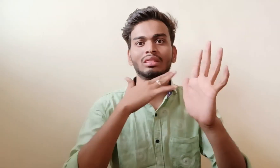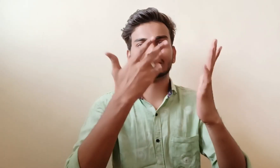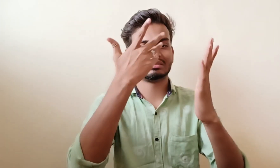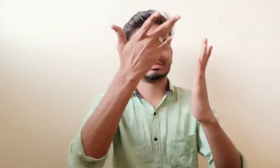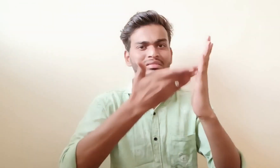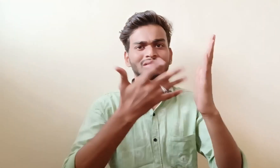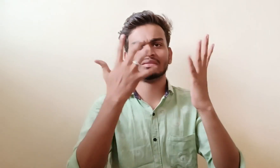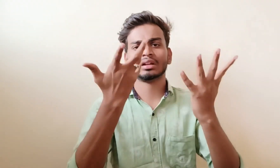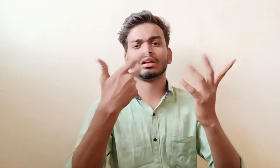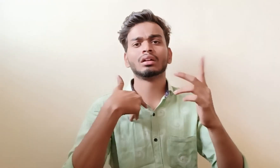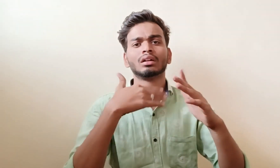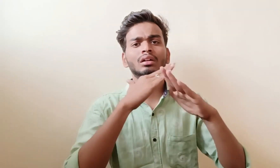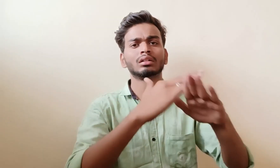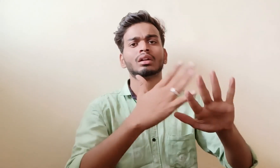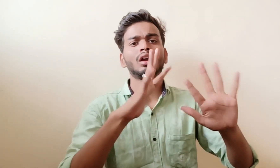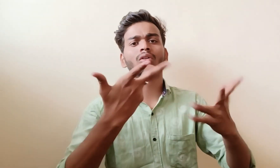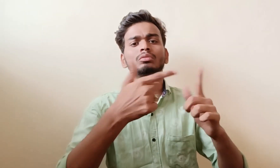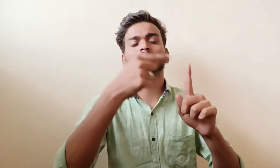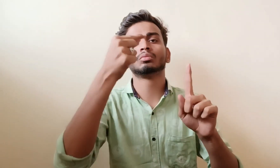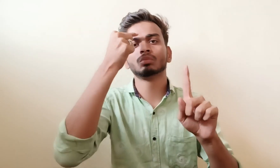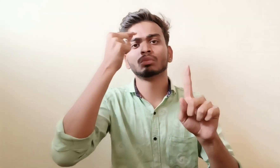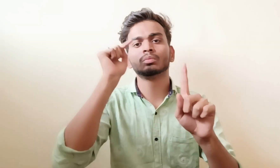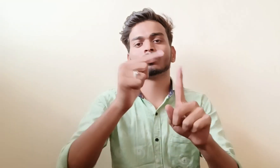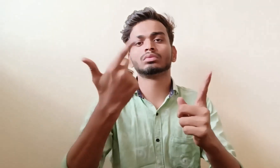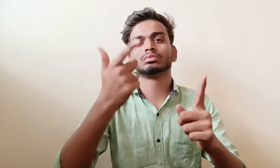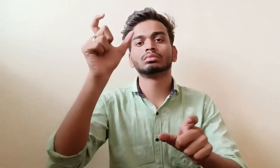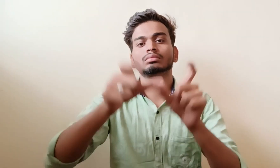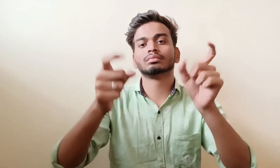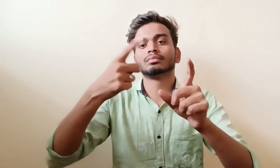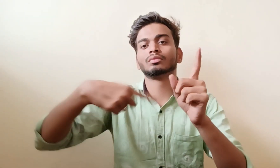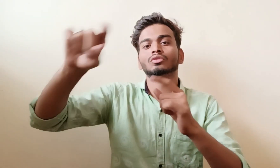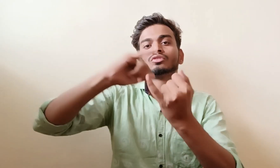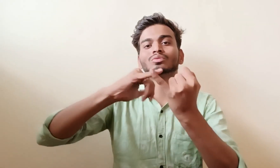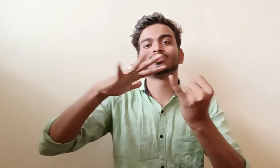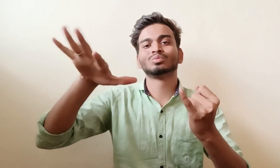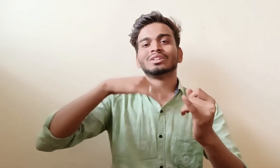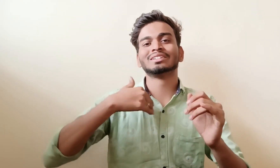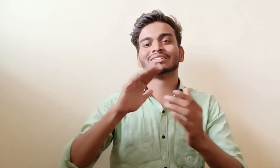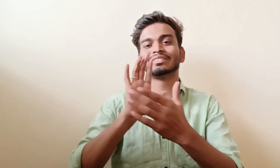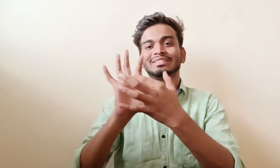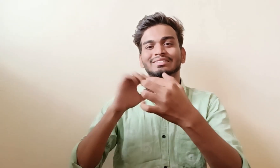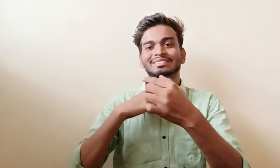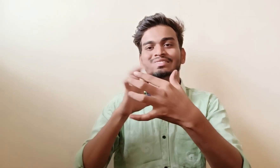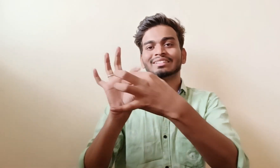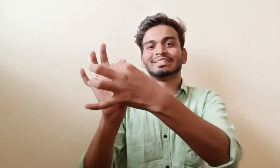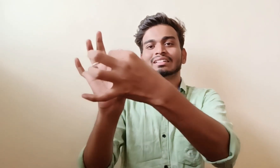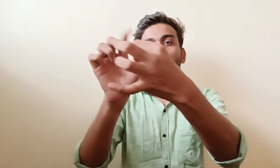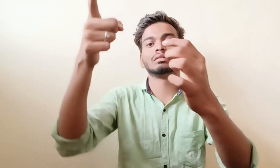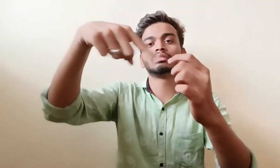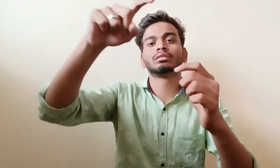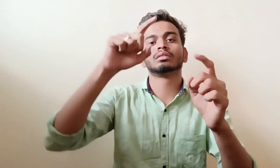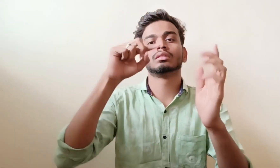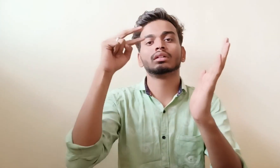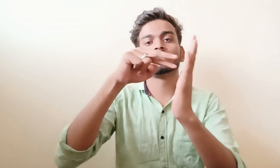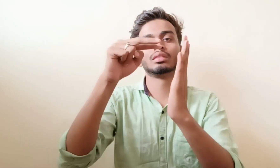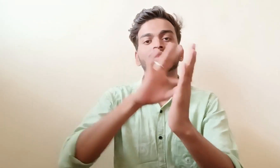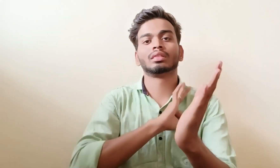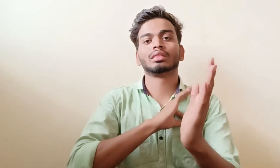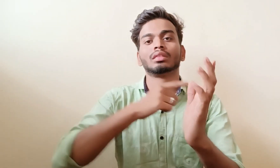and follower your friend see like video waste dangerous gave your Instagram in videos waste